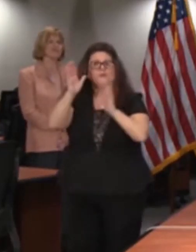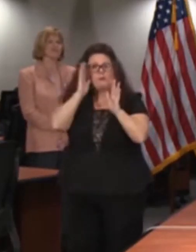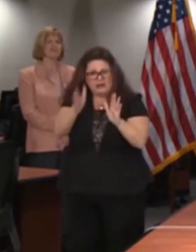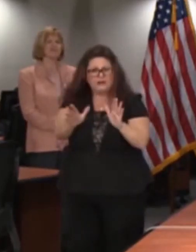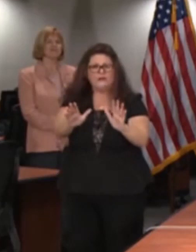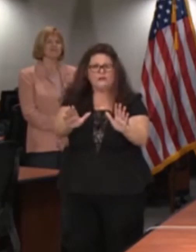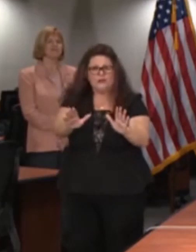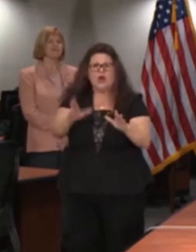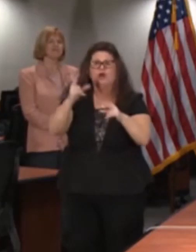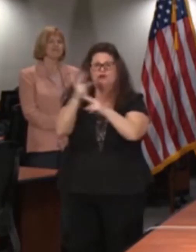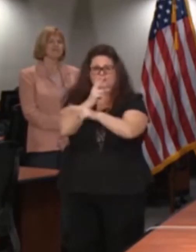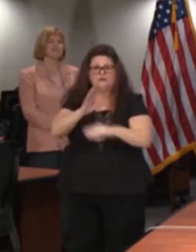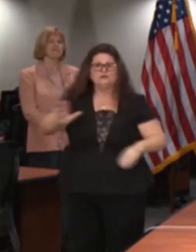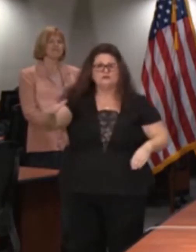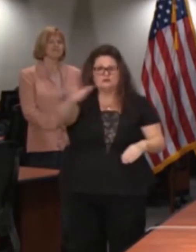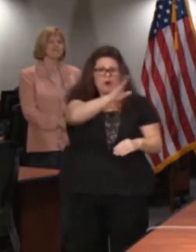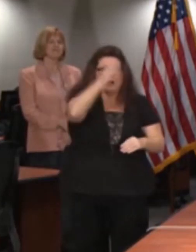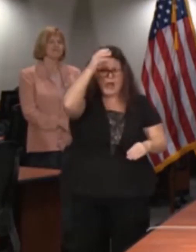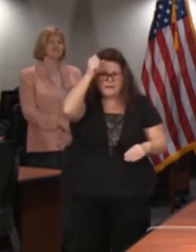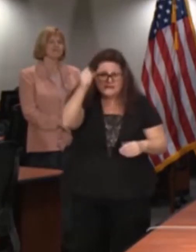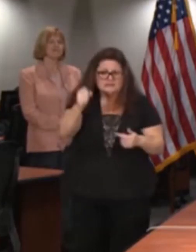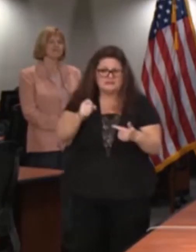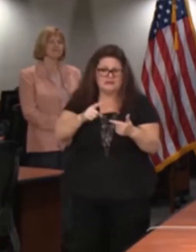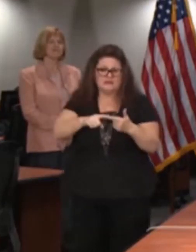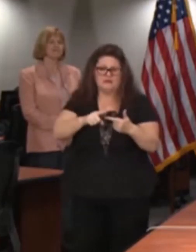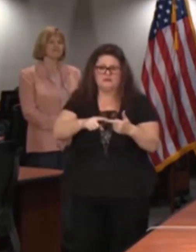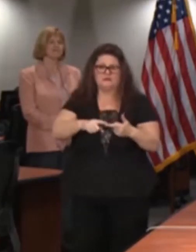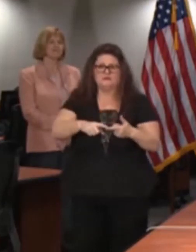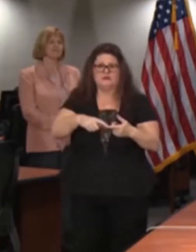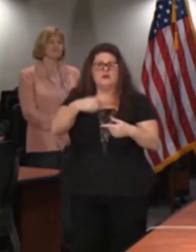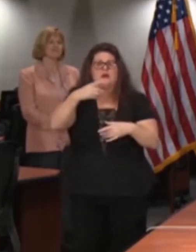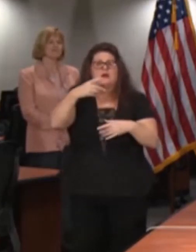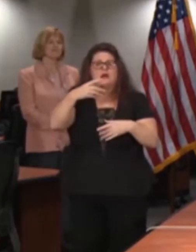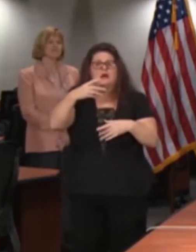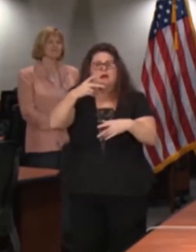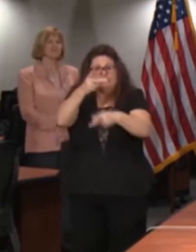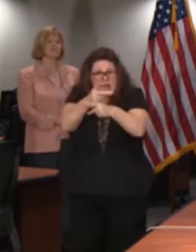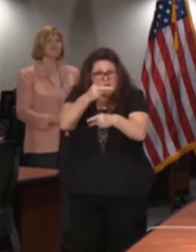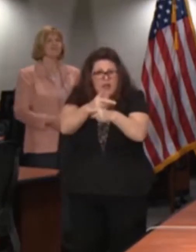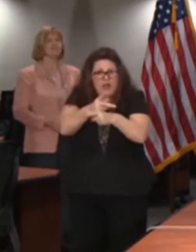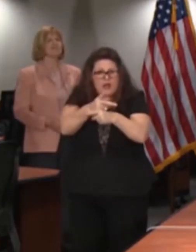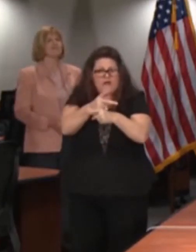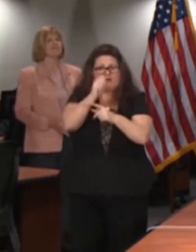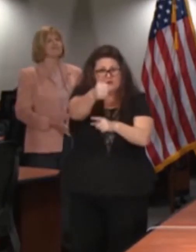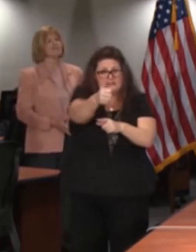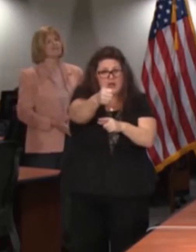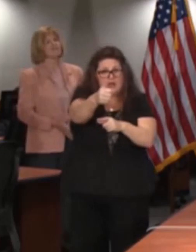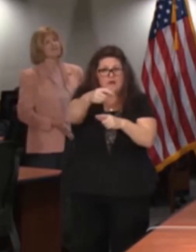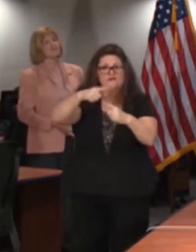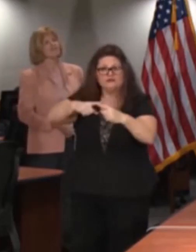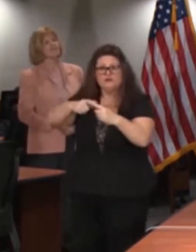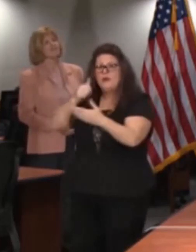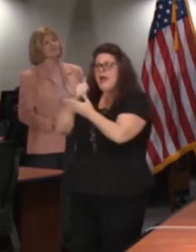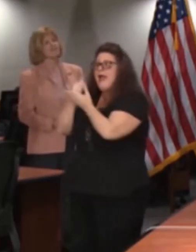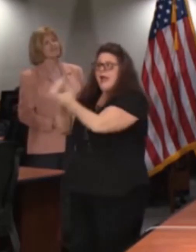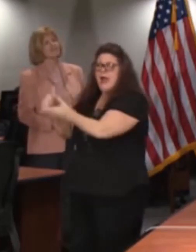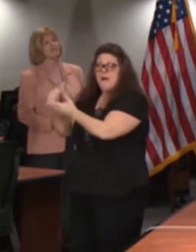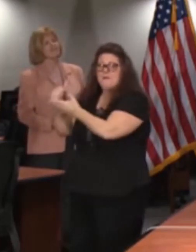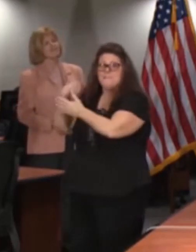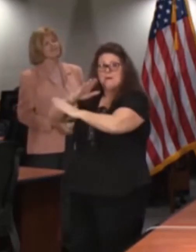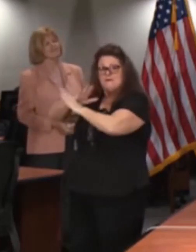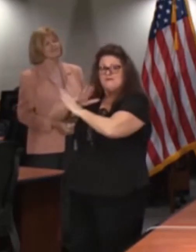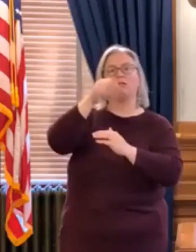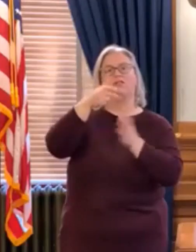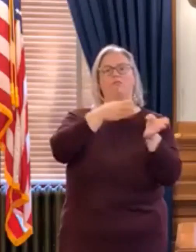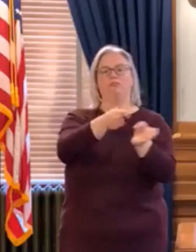common sense, being a good neighbor, and doing everything you can to try to find the bright side. We all gonna